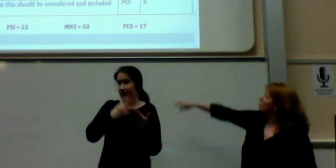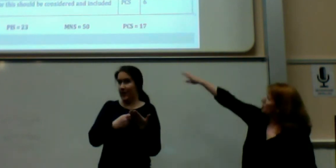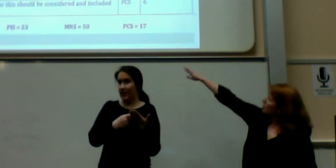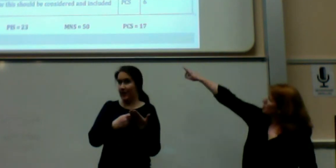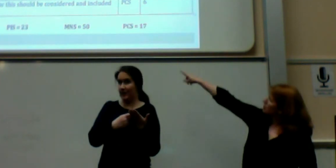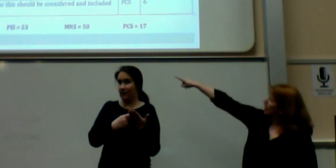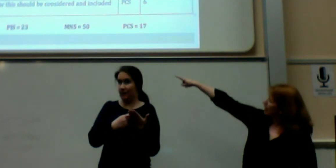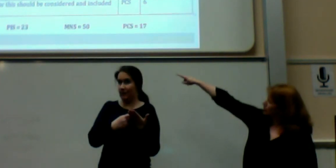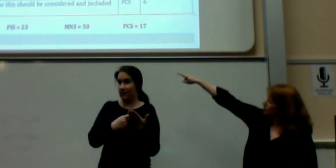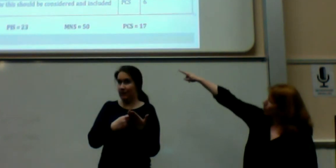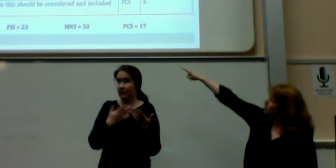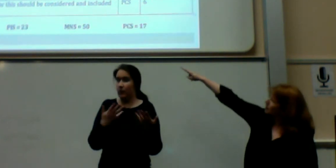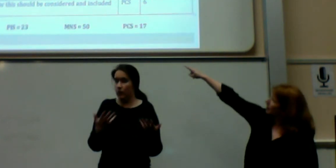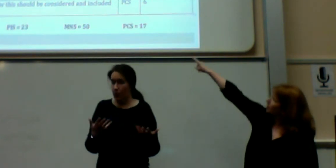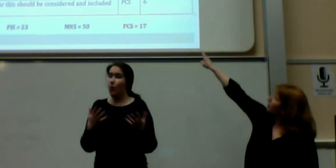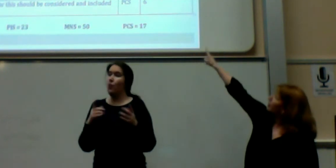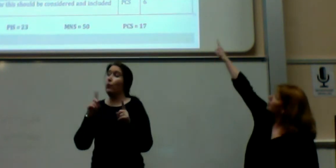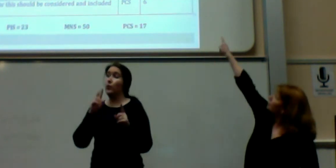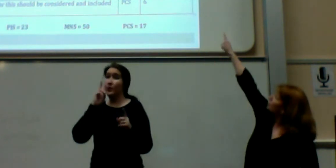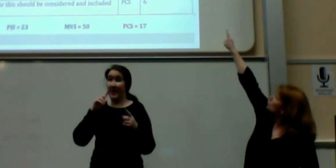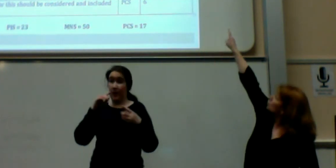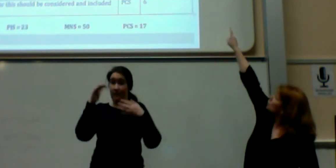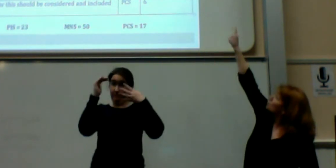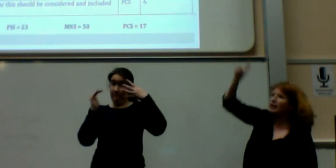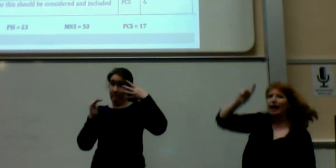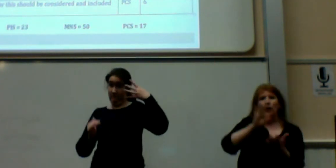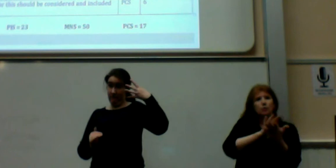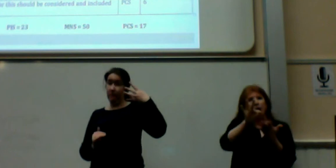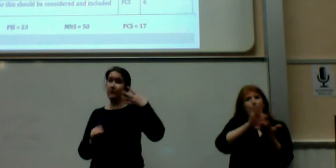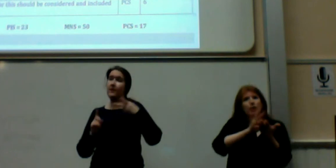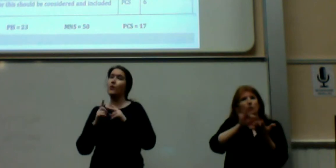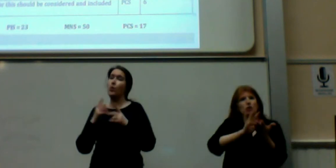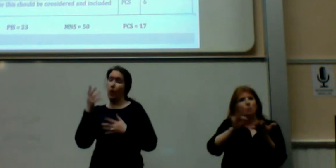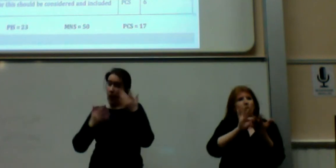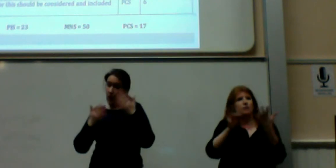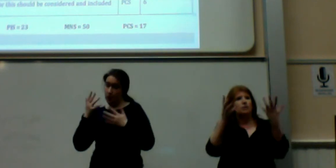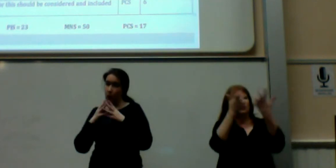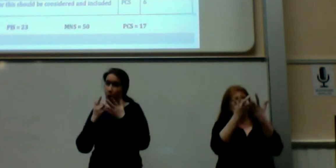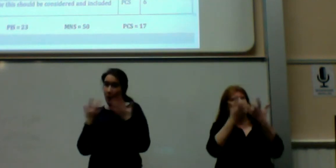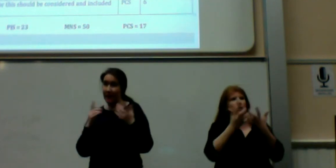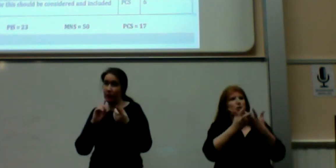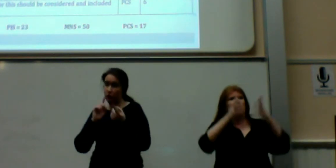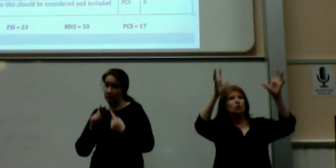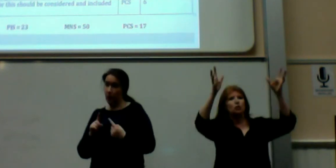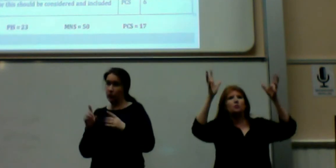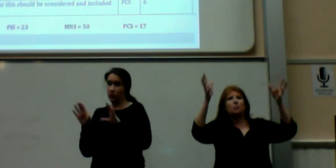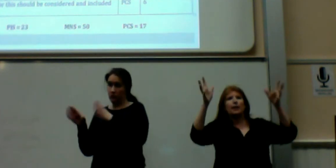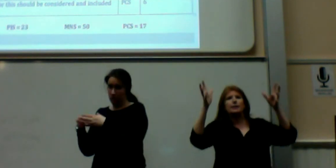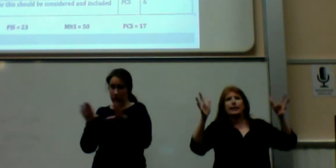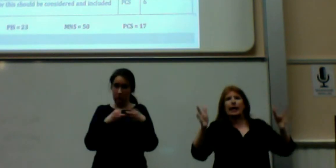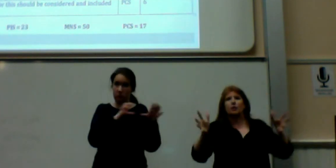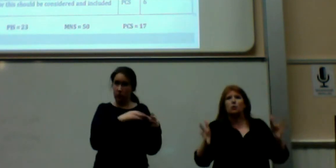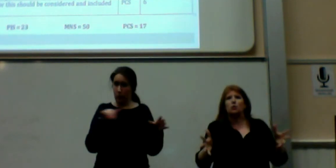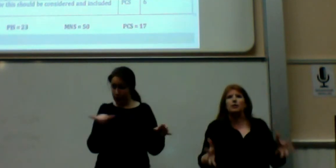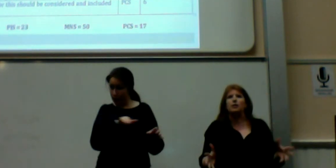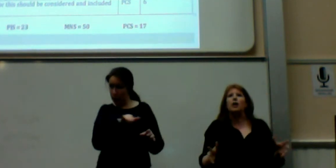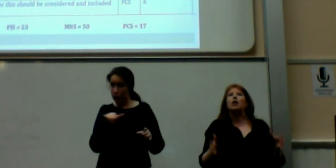And so what you see is that altogether, if you were to count how many responses fit into those